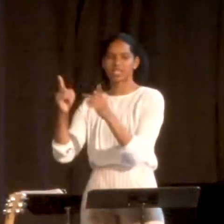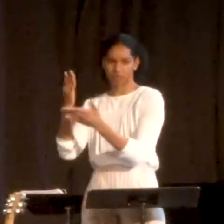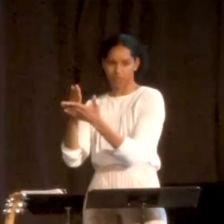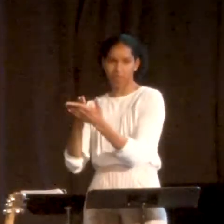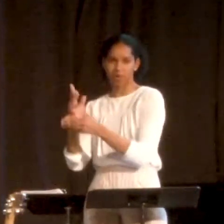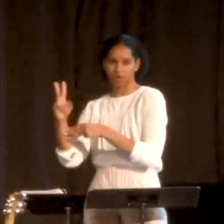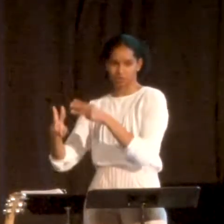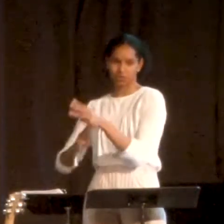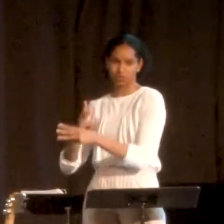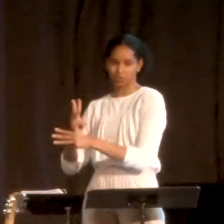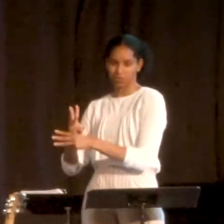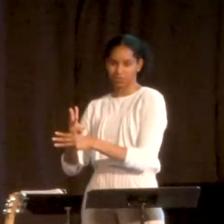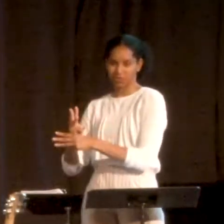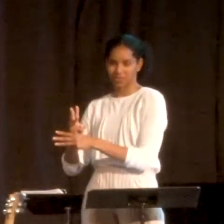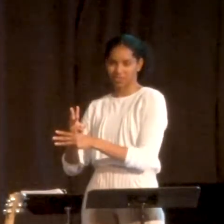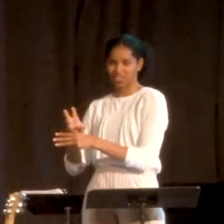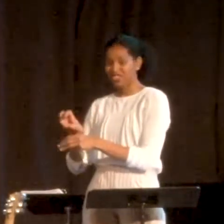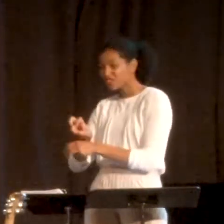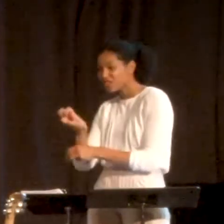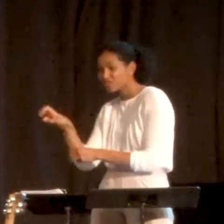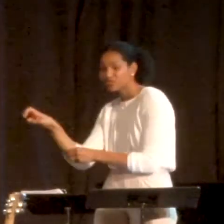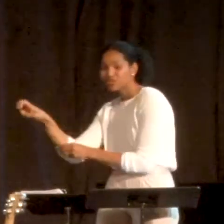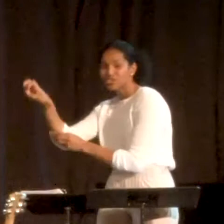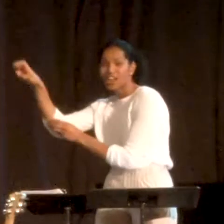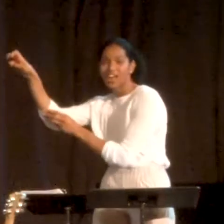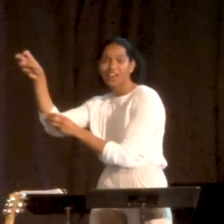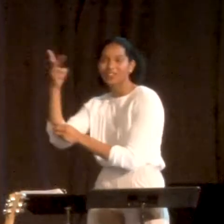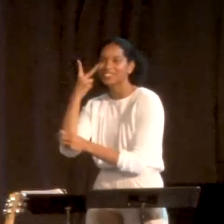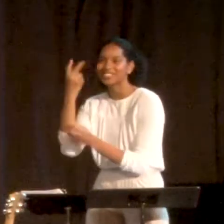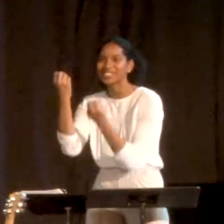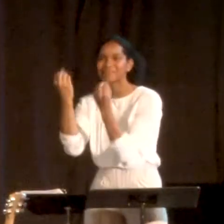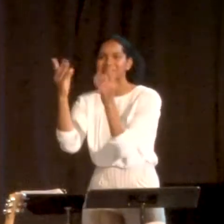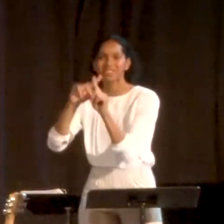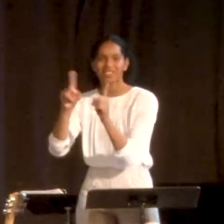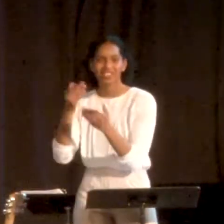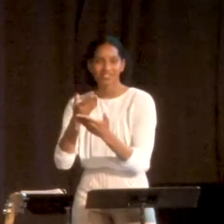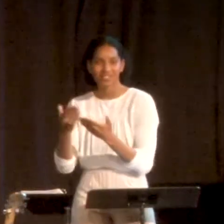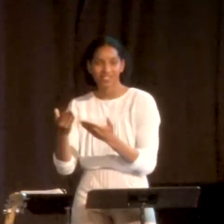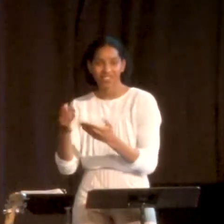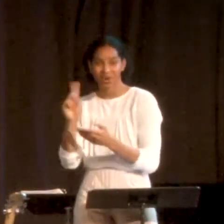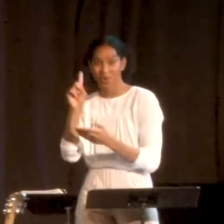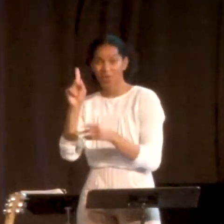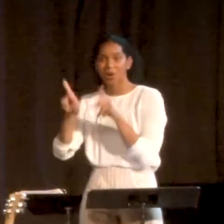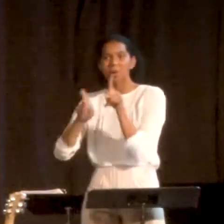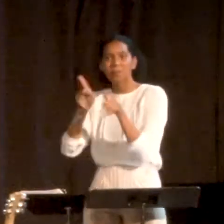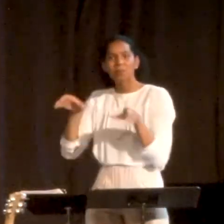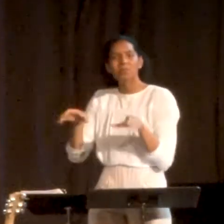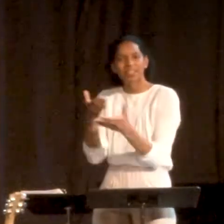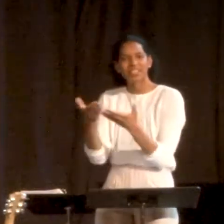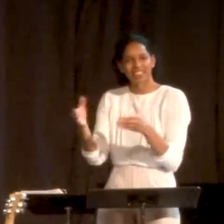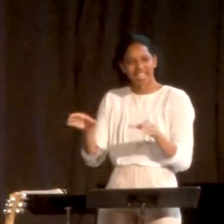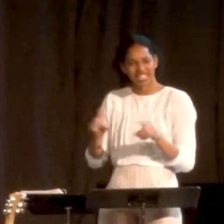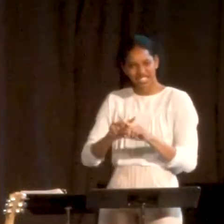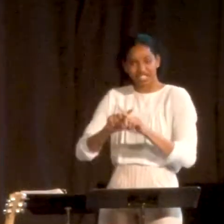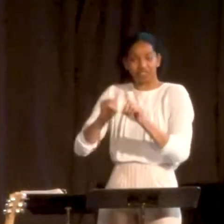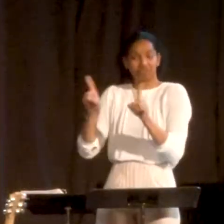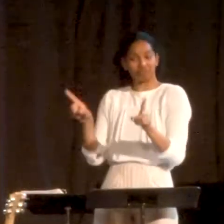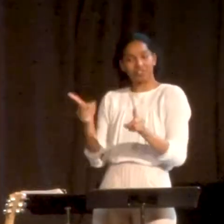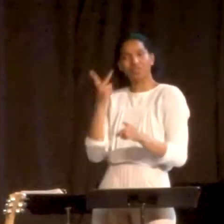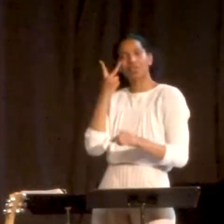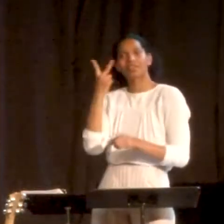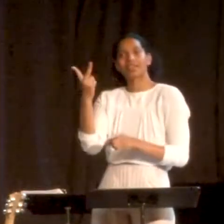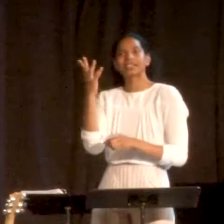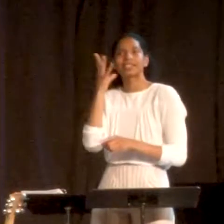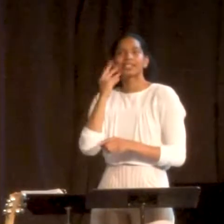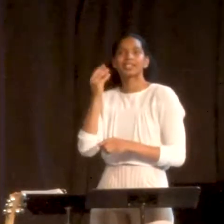They'd been to other places, they'd seen other things, where people did things in different ways. They had